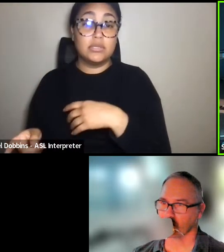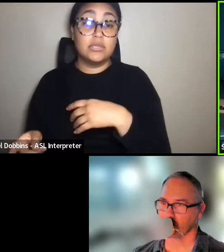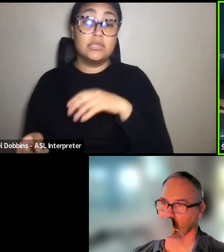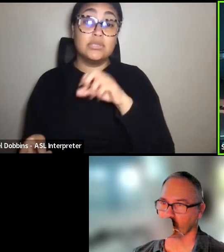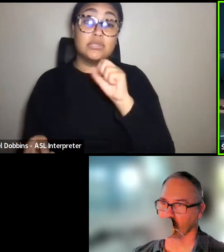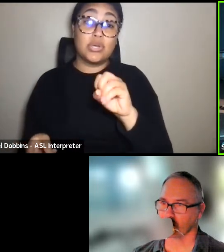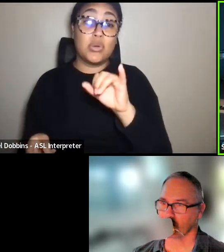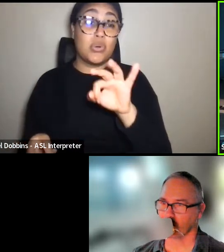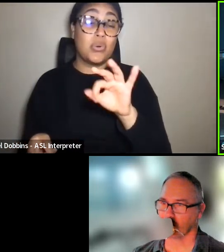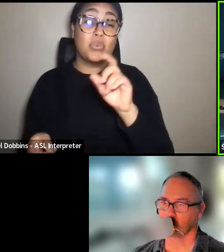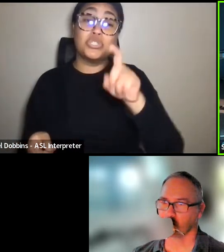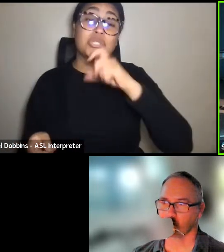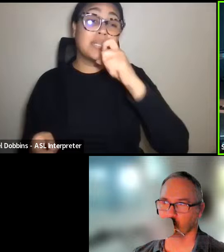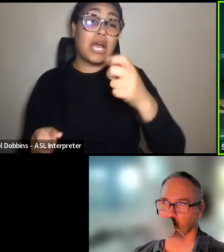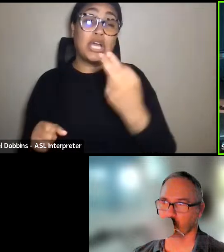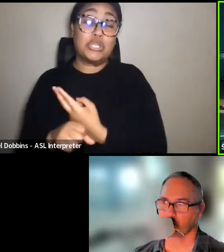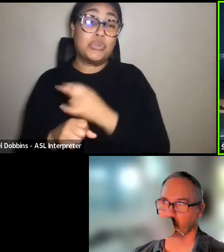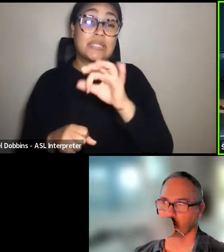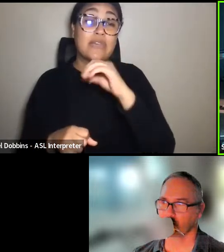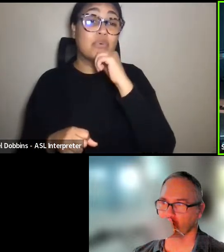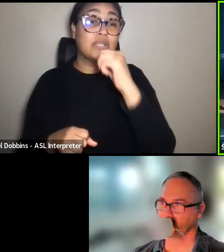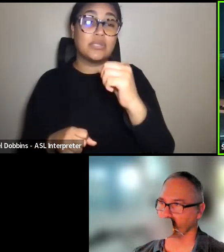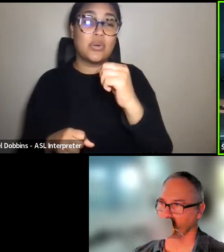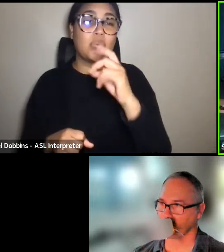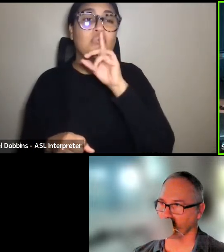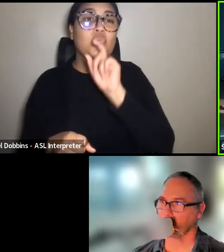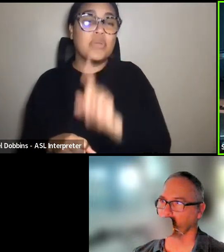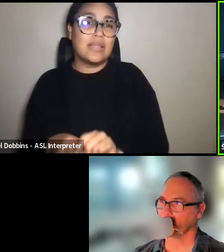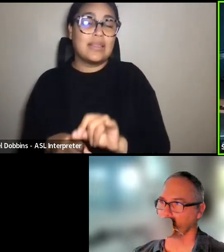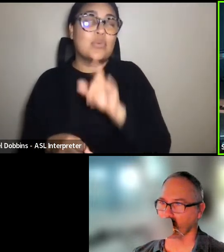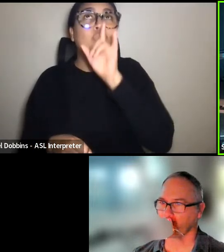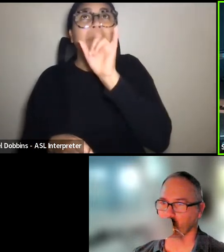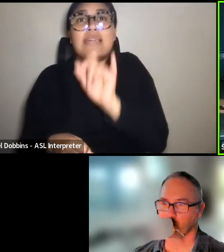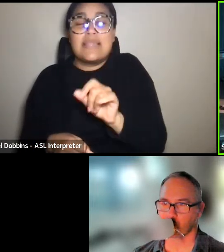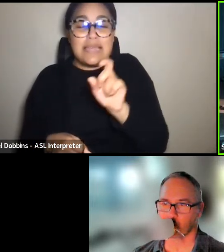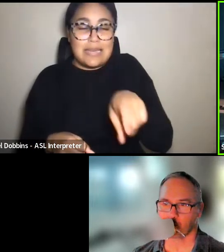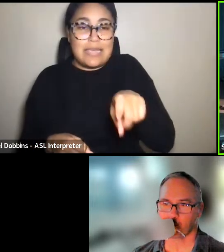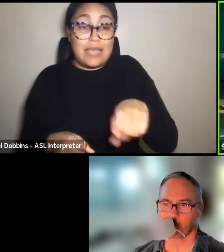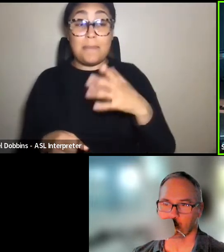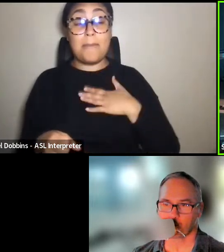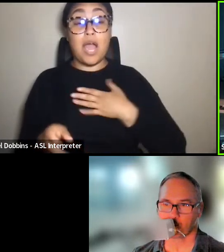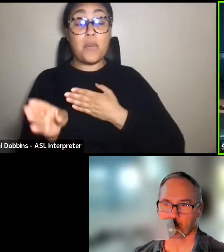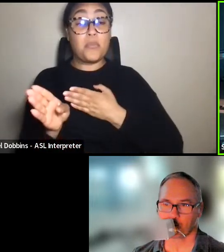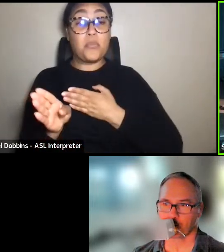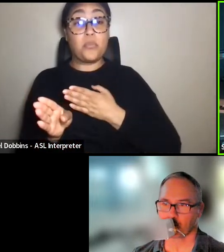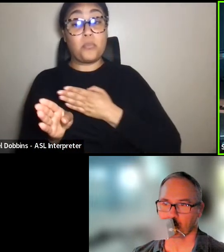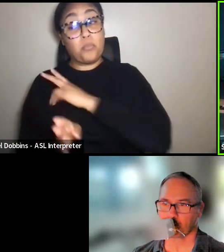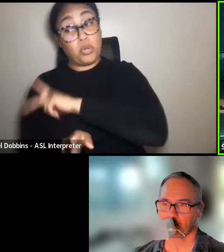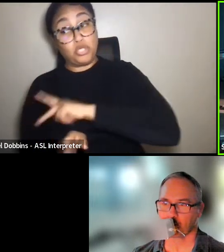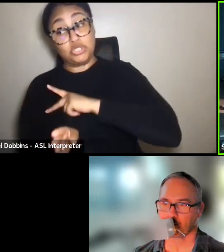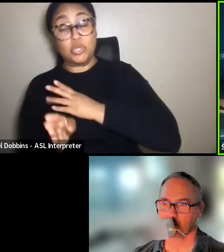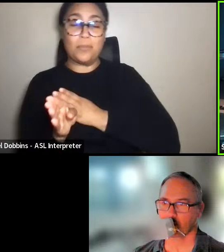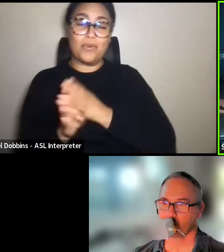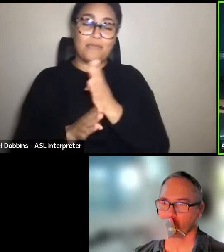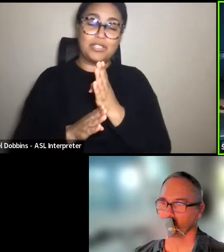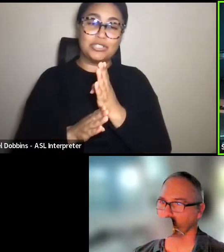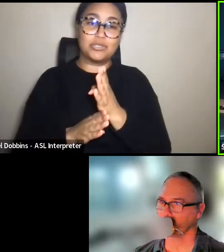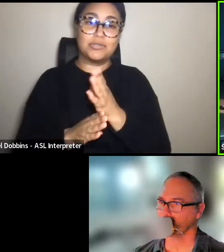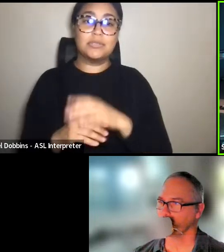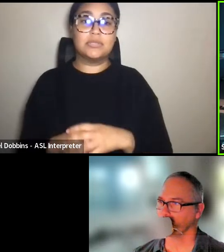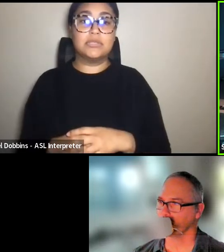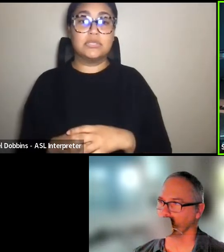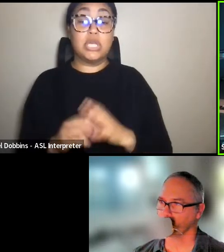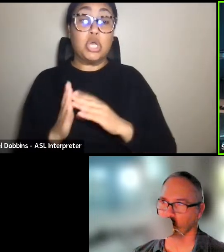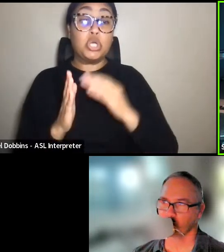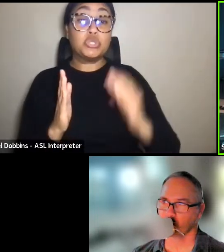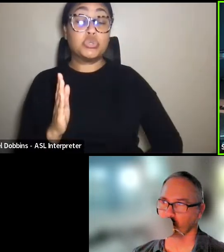have a specific purpose for them. That's my professional and personal take on these. In terms of the students with disabilities, I don't think we've